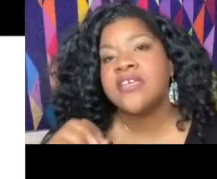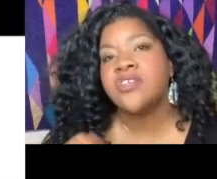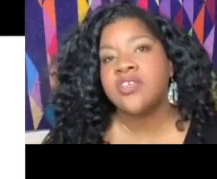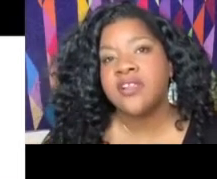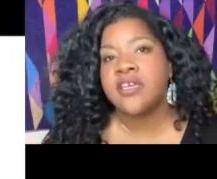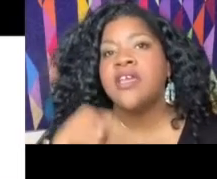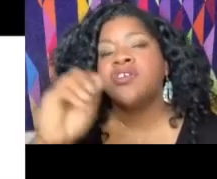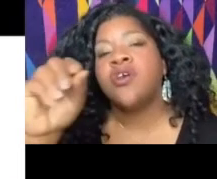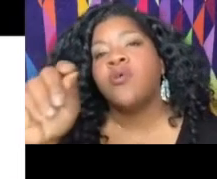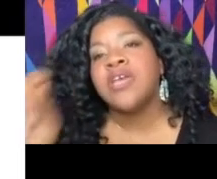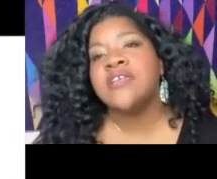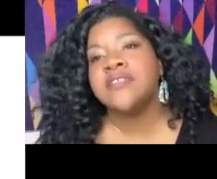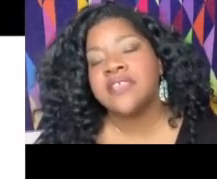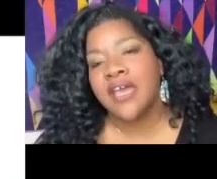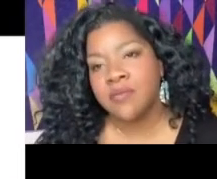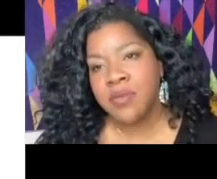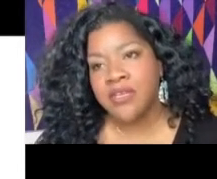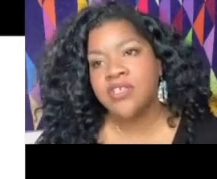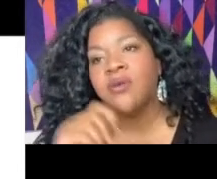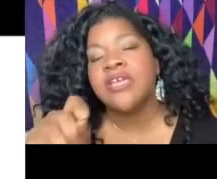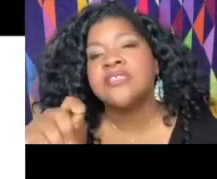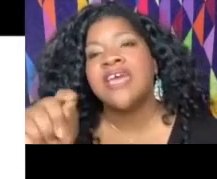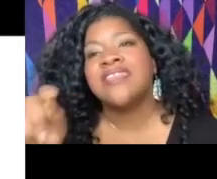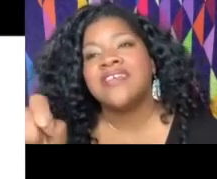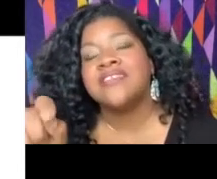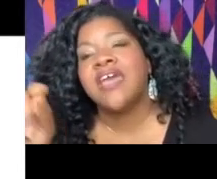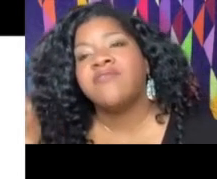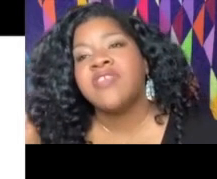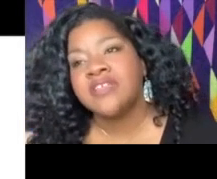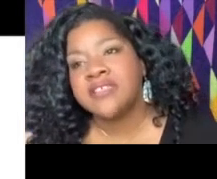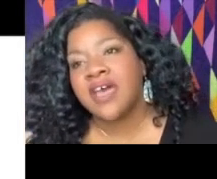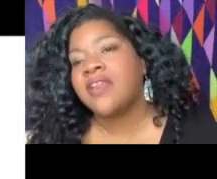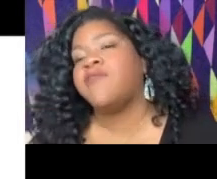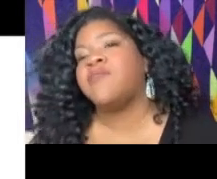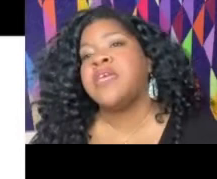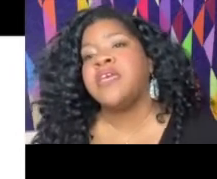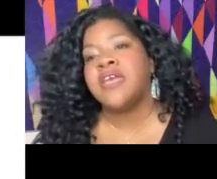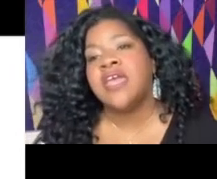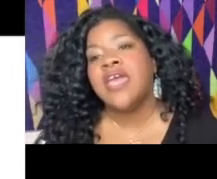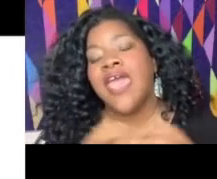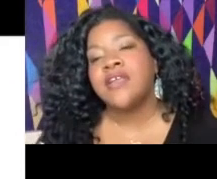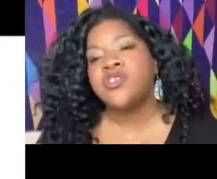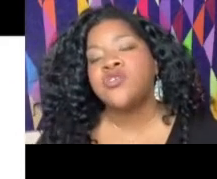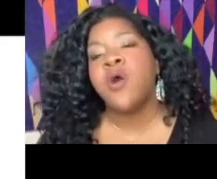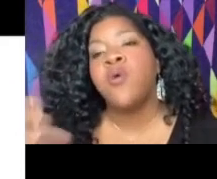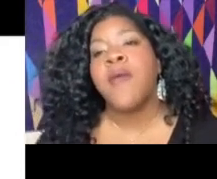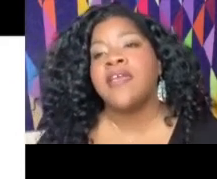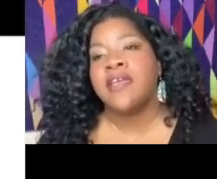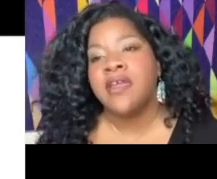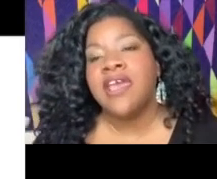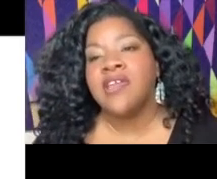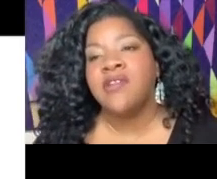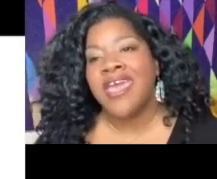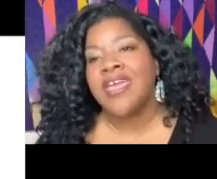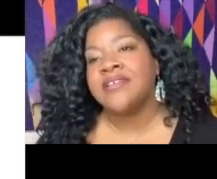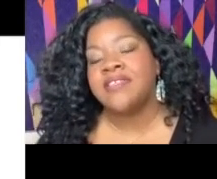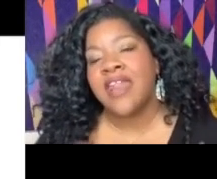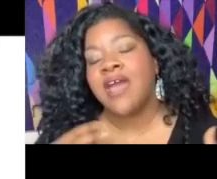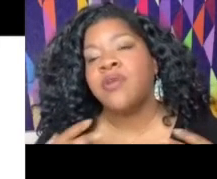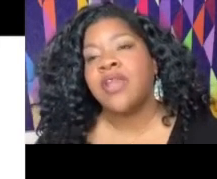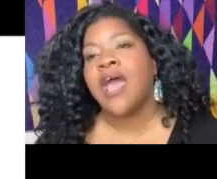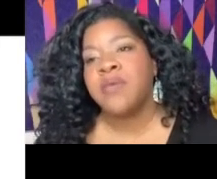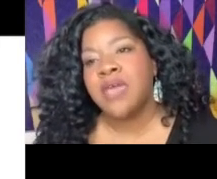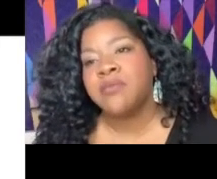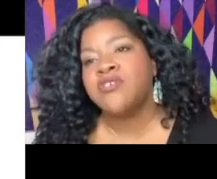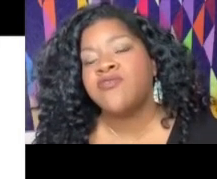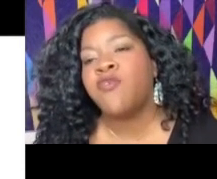very intentionally to go inside the being, to go inside the inside of the inside of a being, and to awaken in ways that I